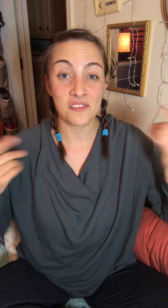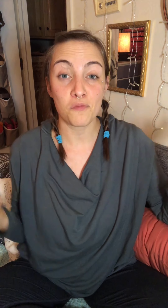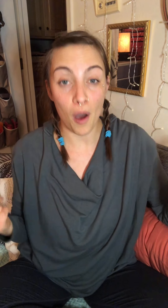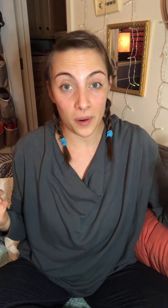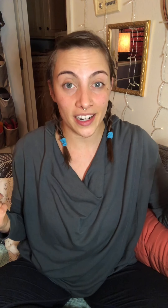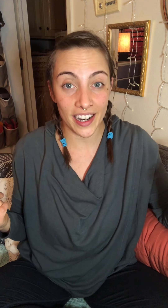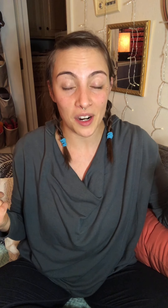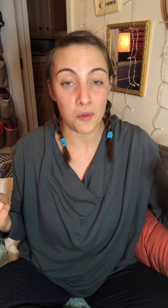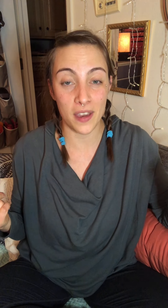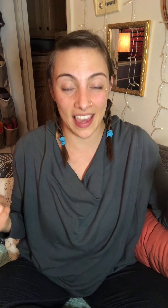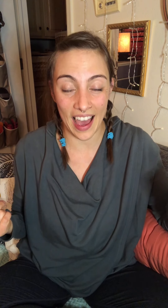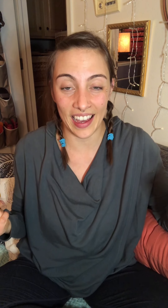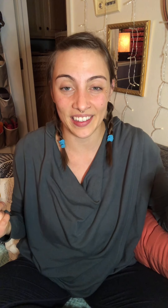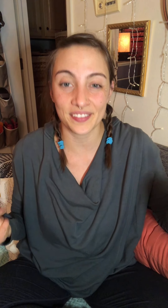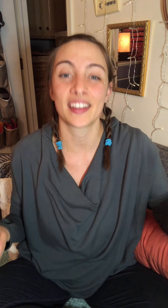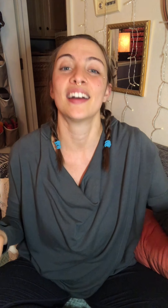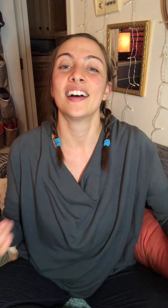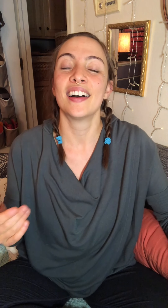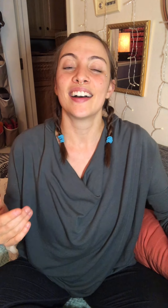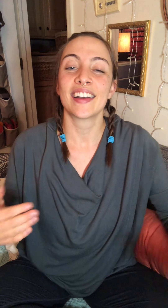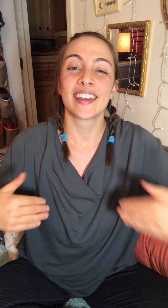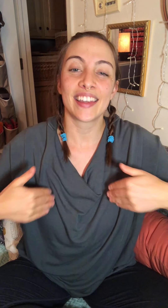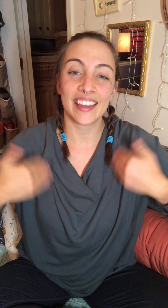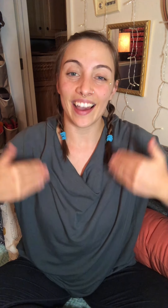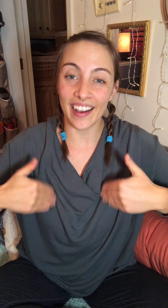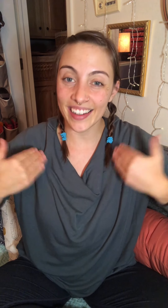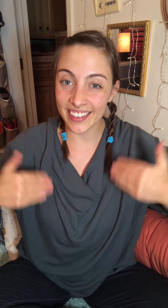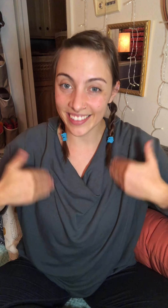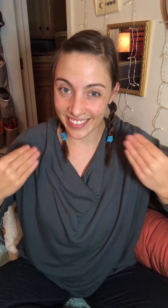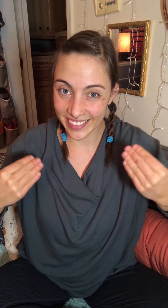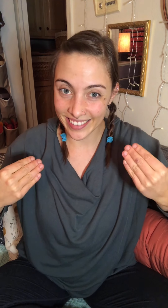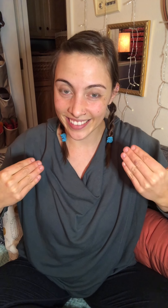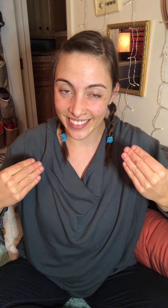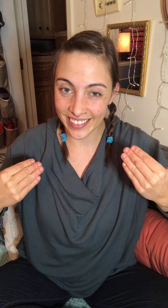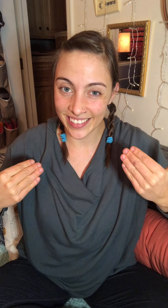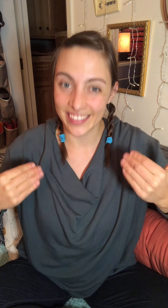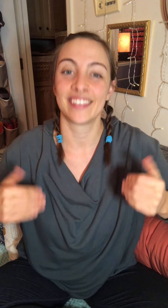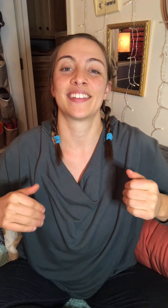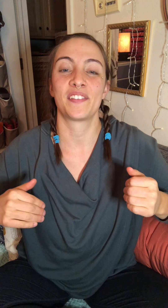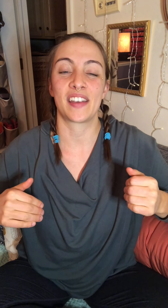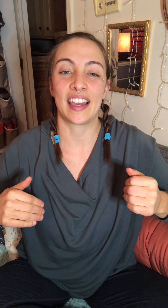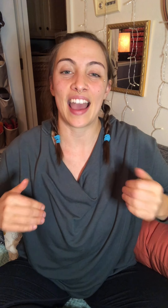While we're here, we have young, we have,